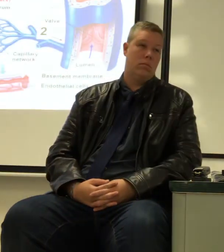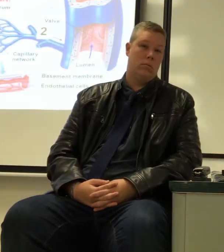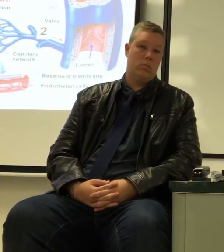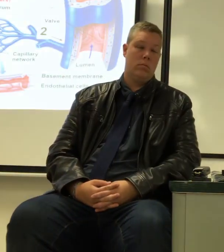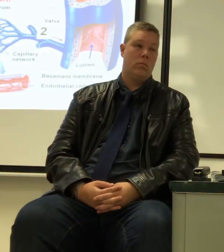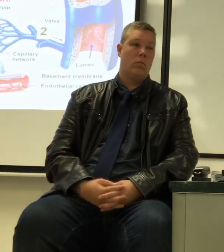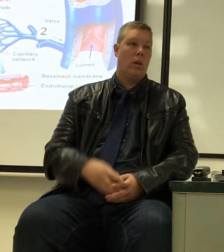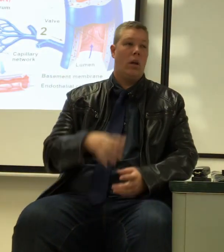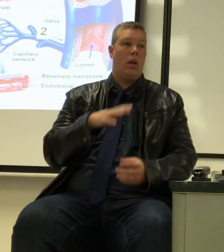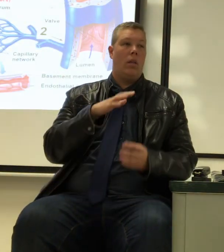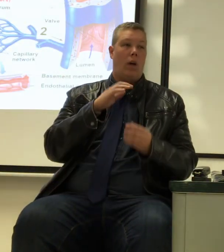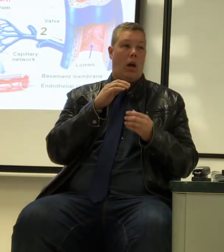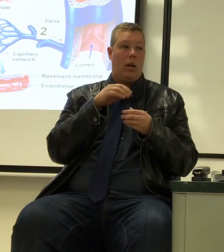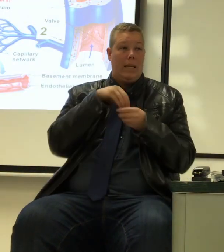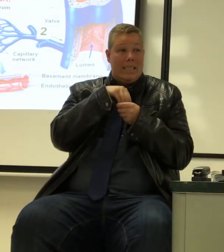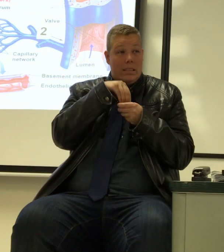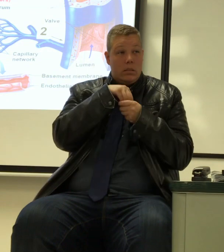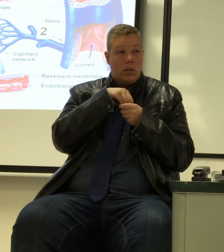The innermost tunic